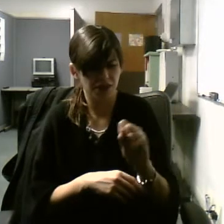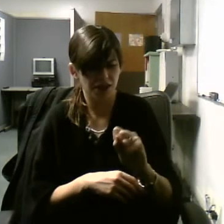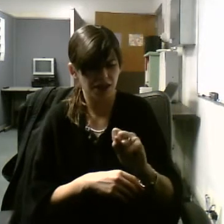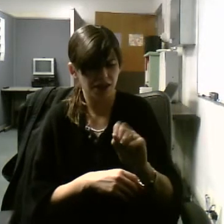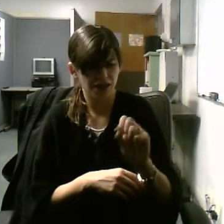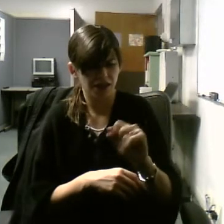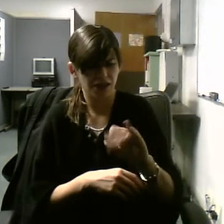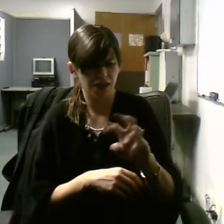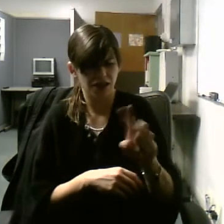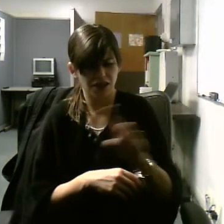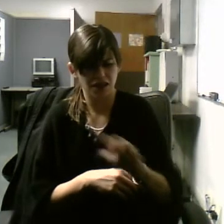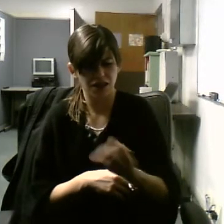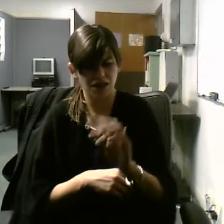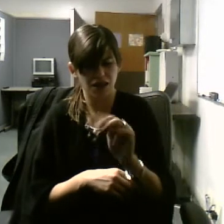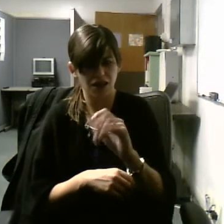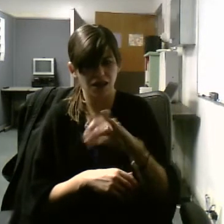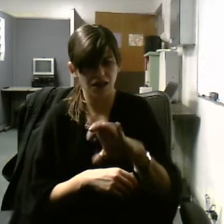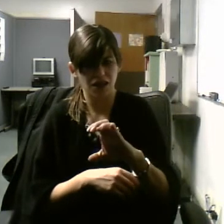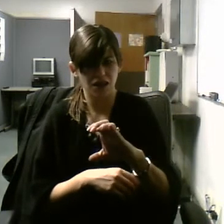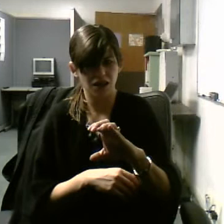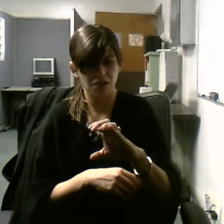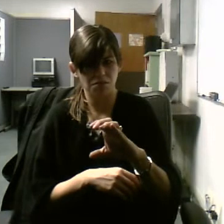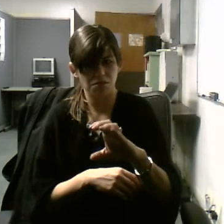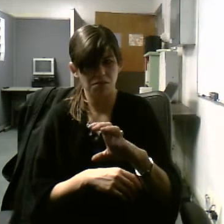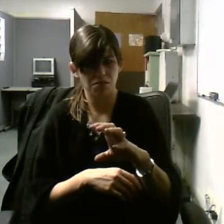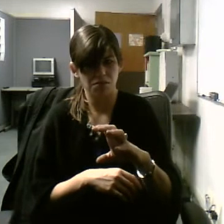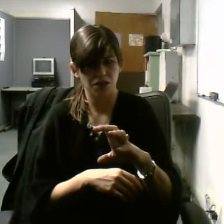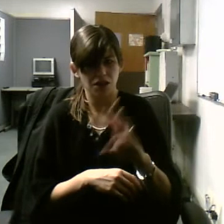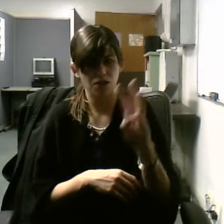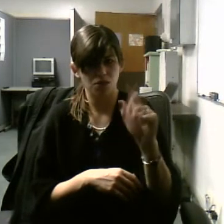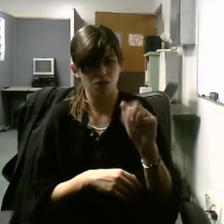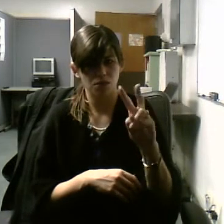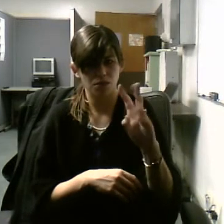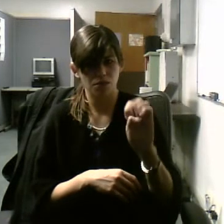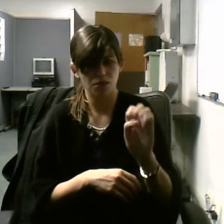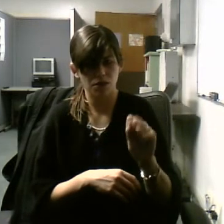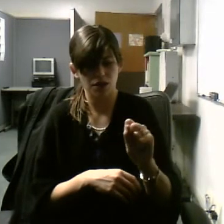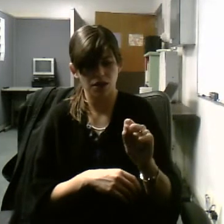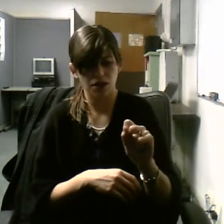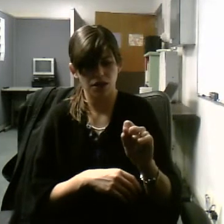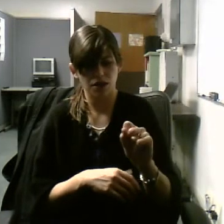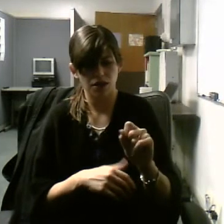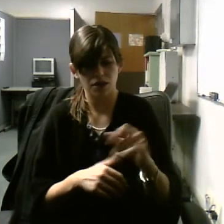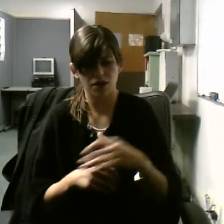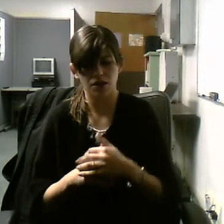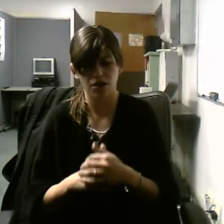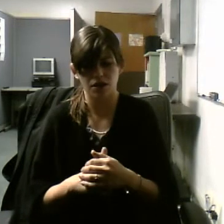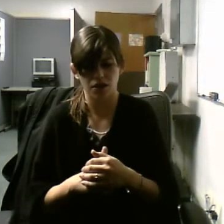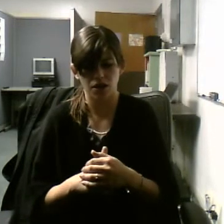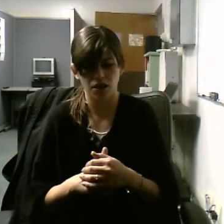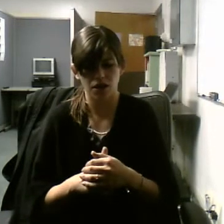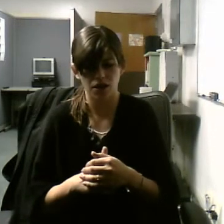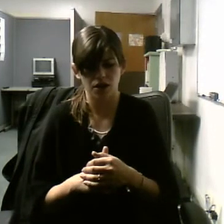made mostly of the elements magnesium, silicon, iron, and oxygen.